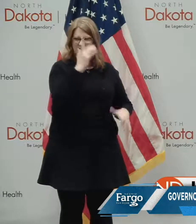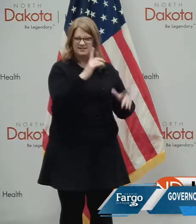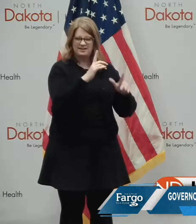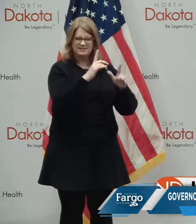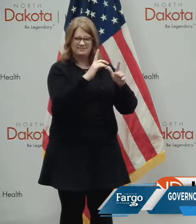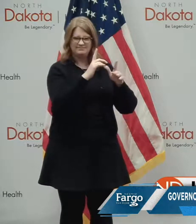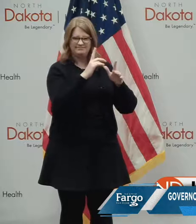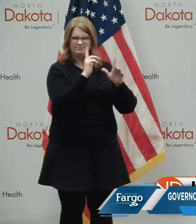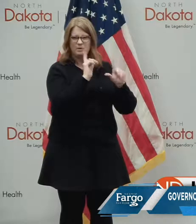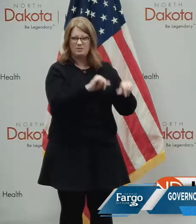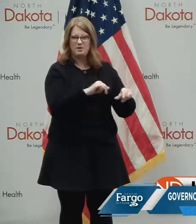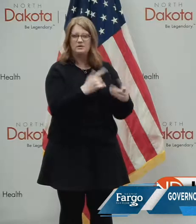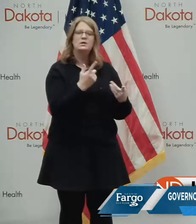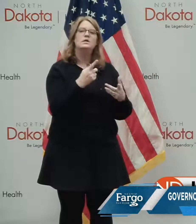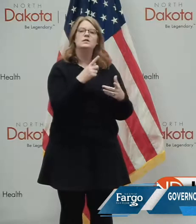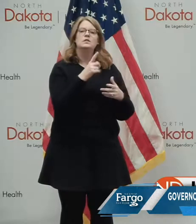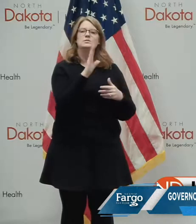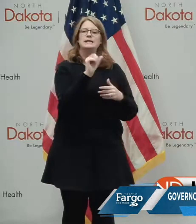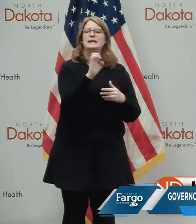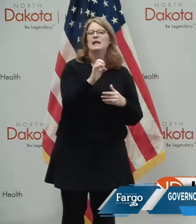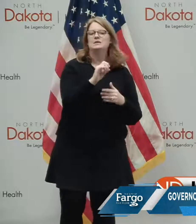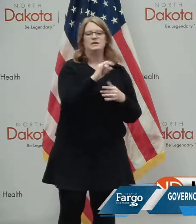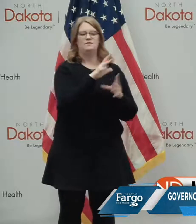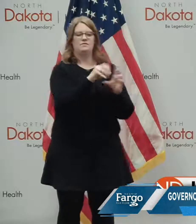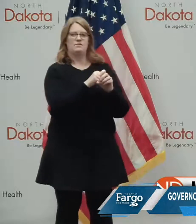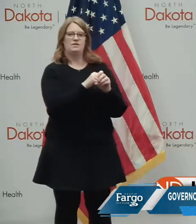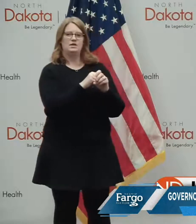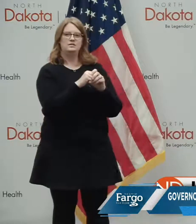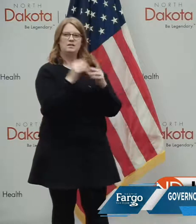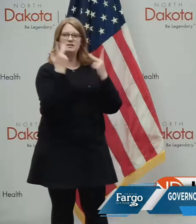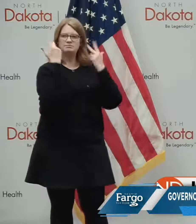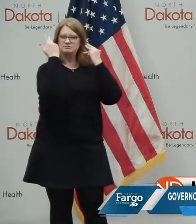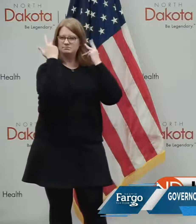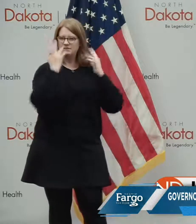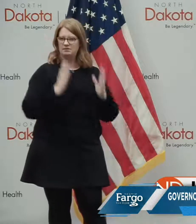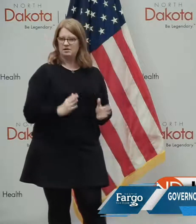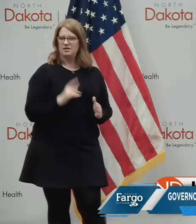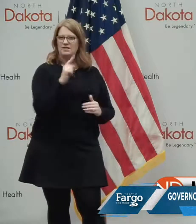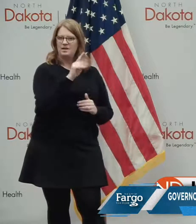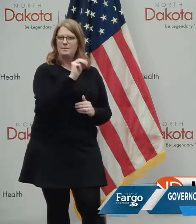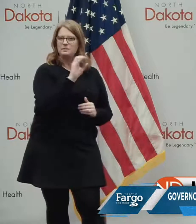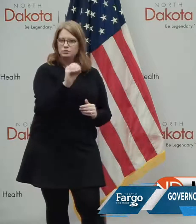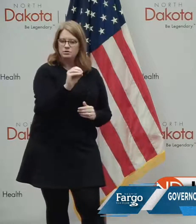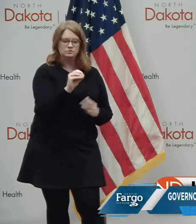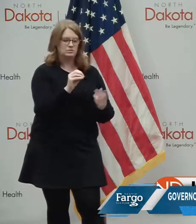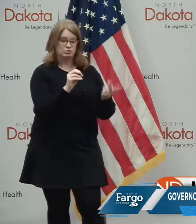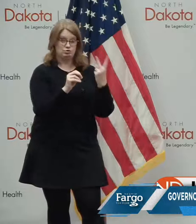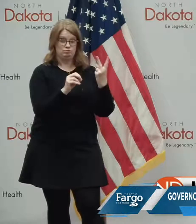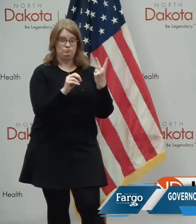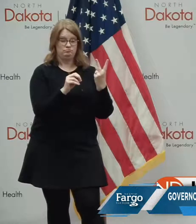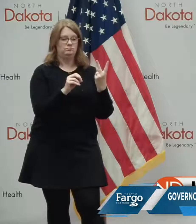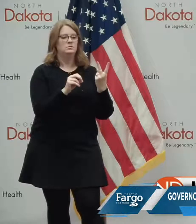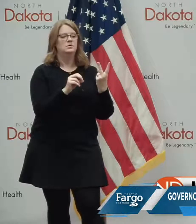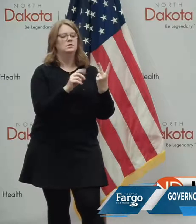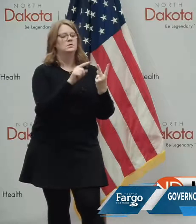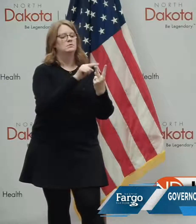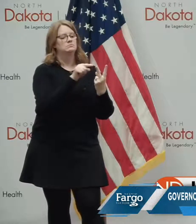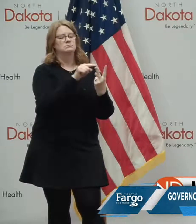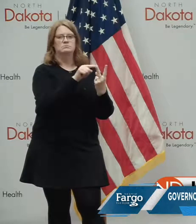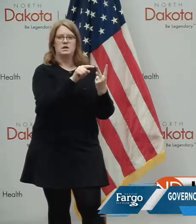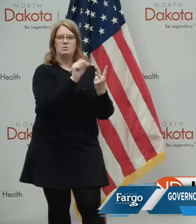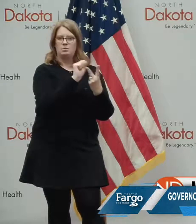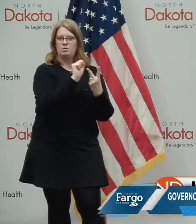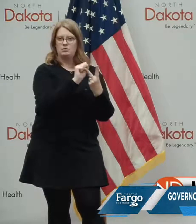involving hairstylists in Missouri, where two hairstylists were working while they were